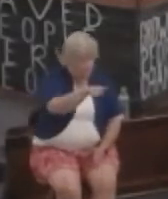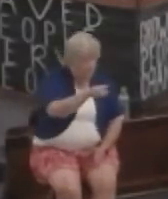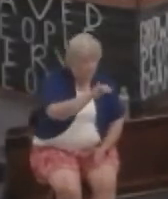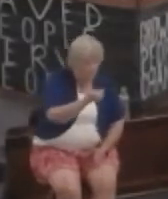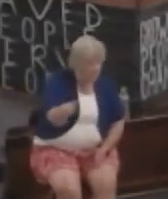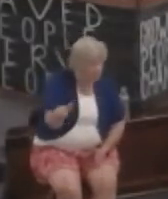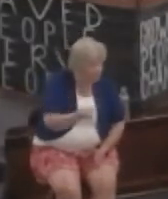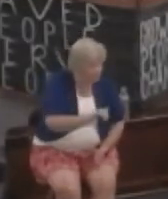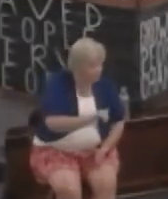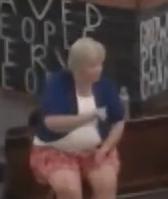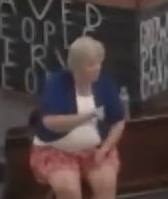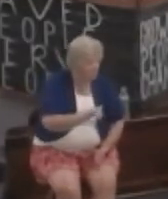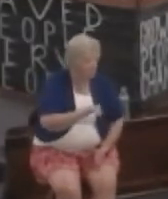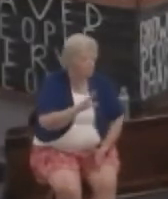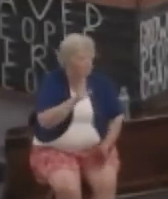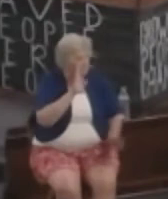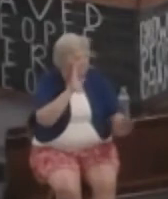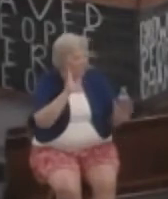I hope.